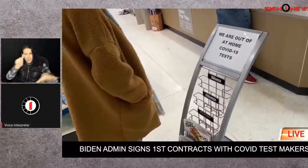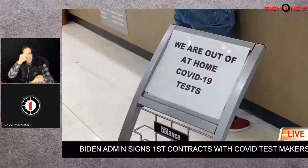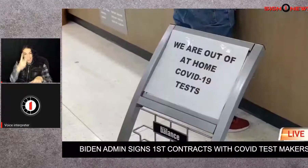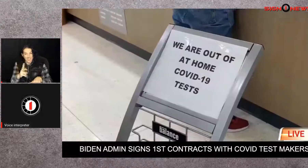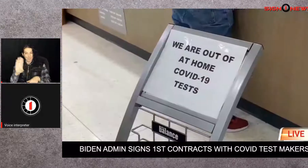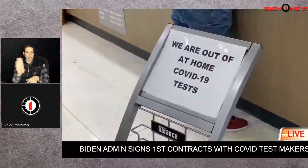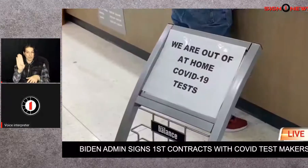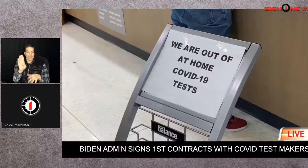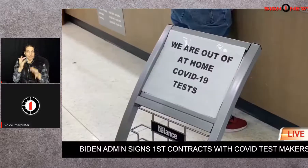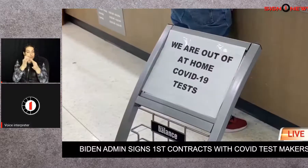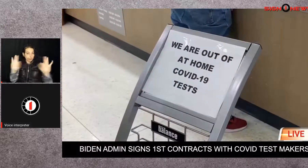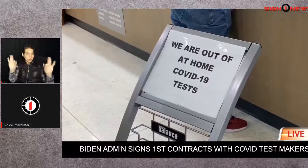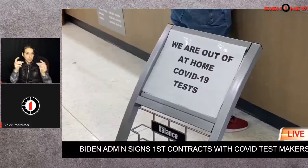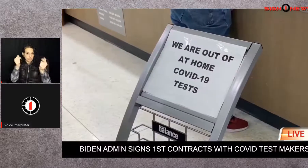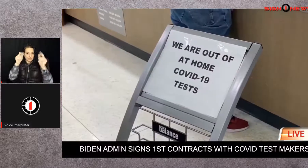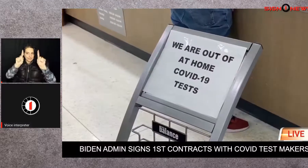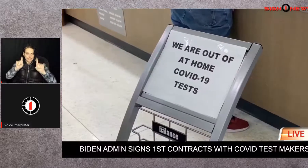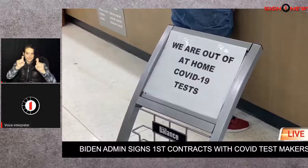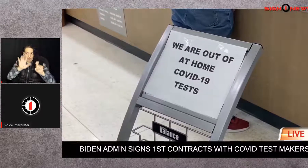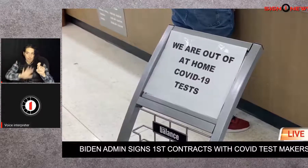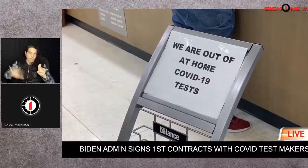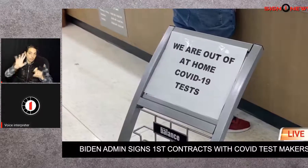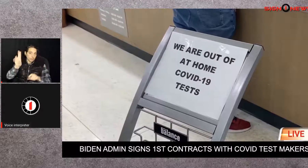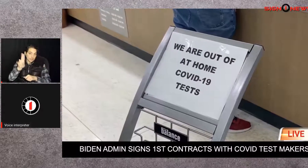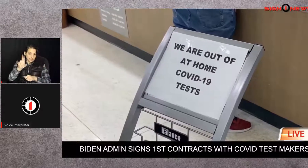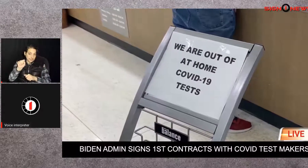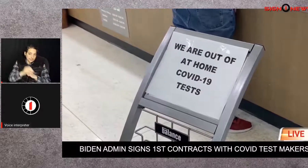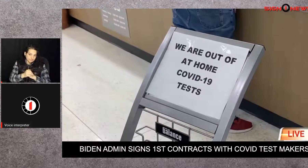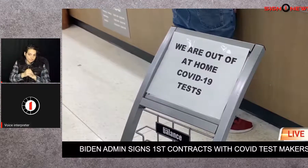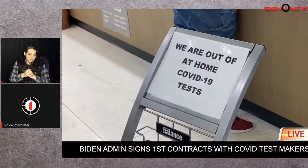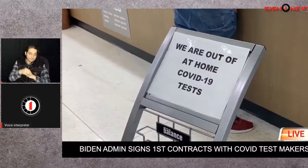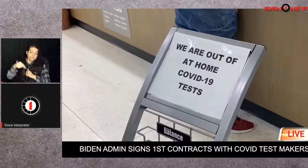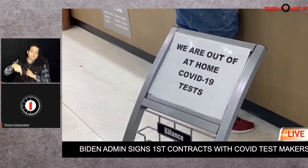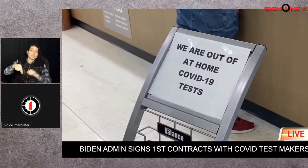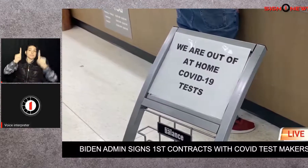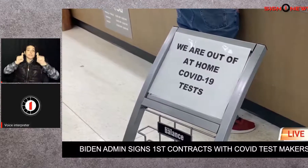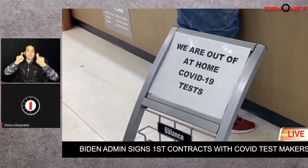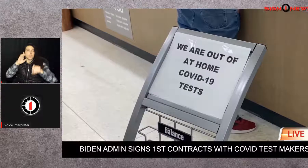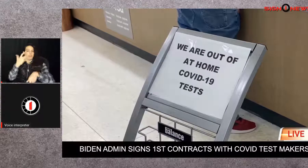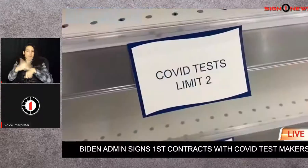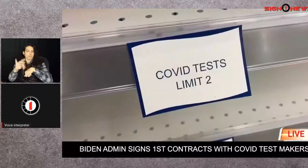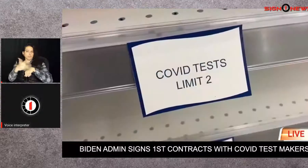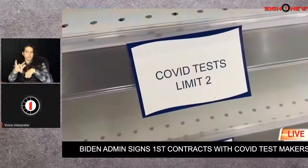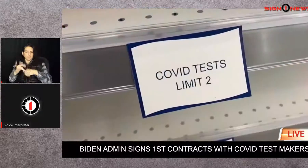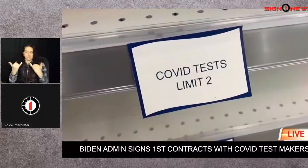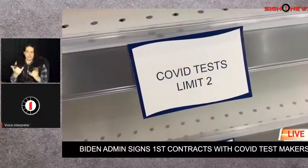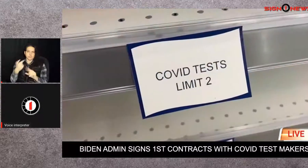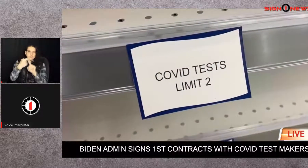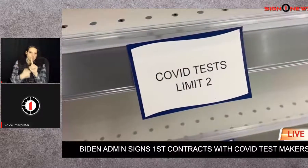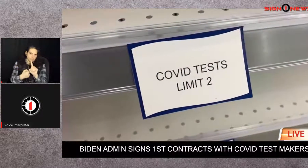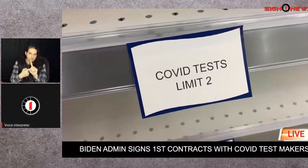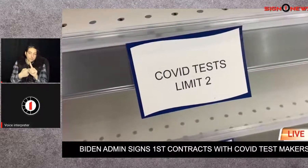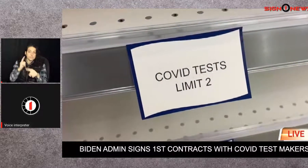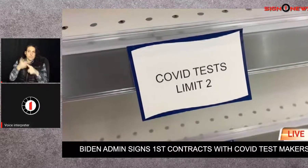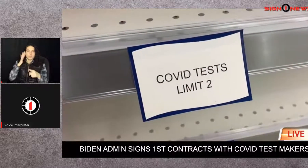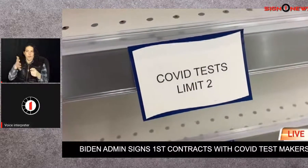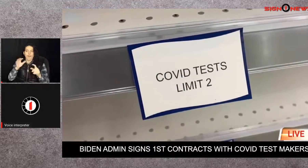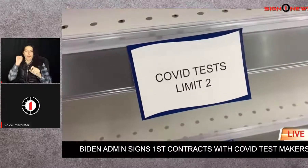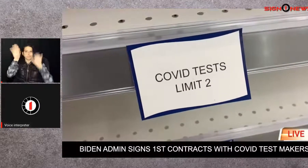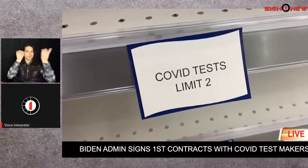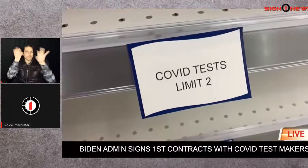It's part of President Biden's effort to distribute 500 million free and rapid tests throughout the